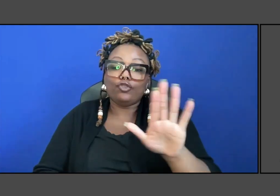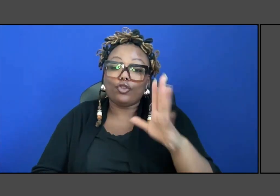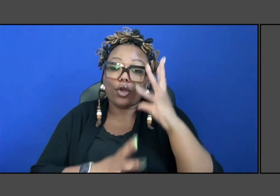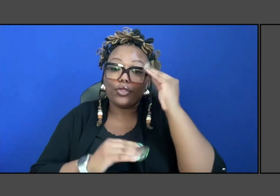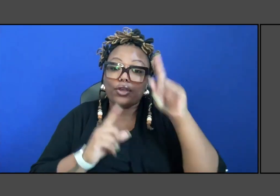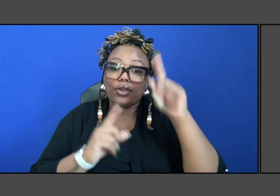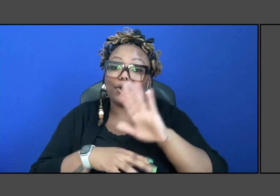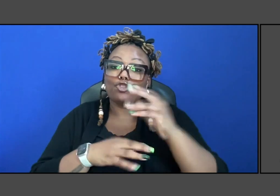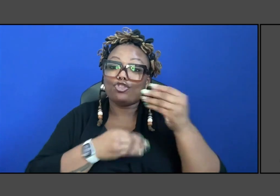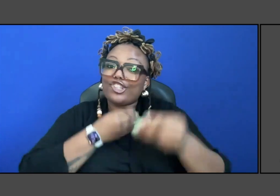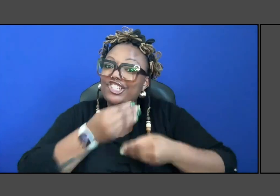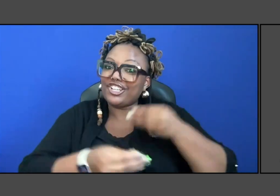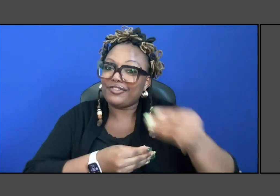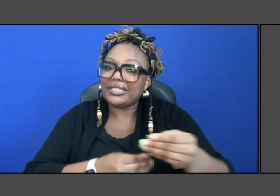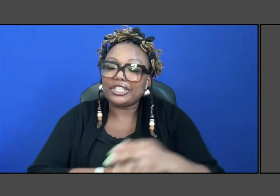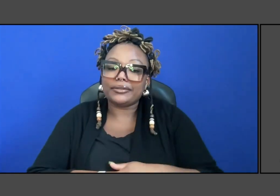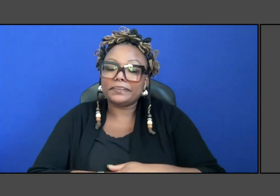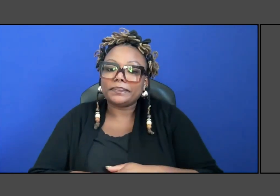generation.